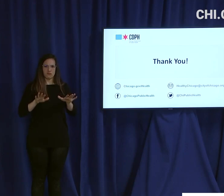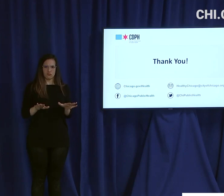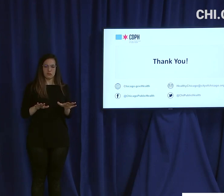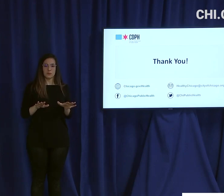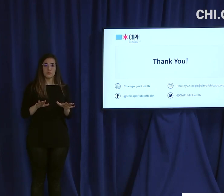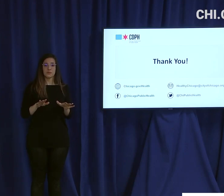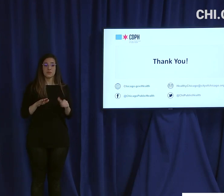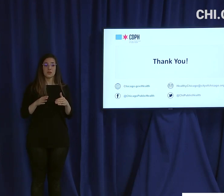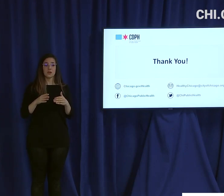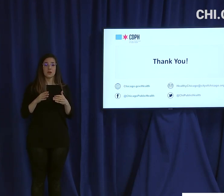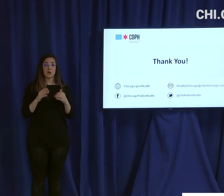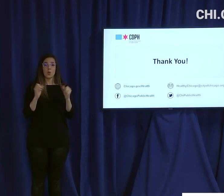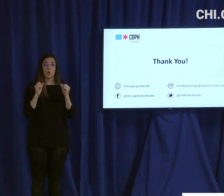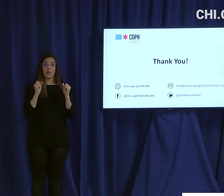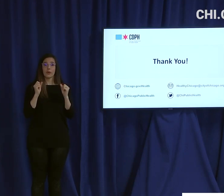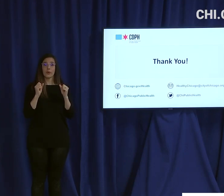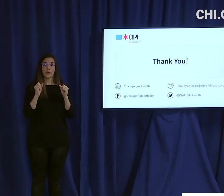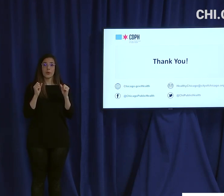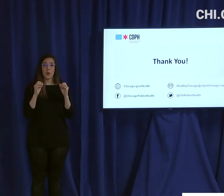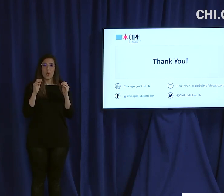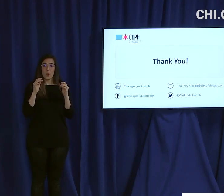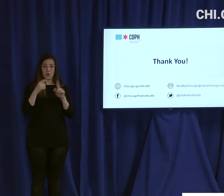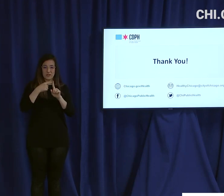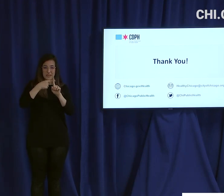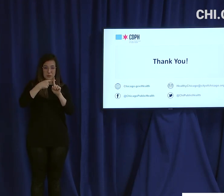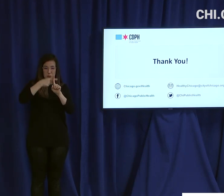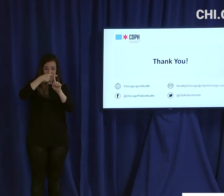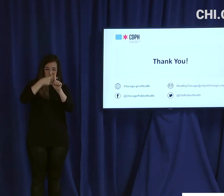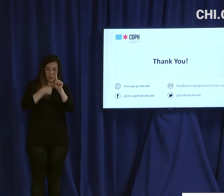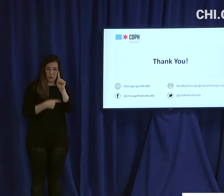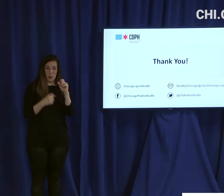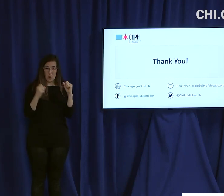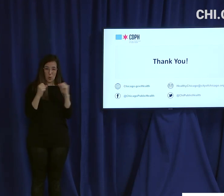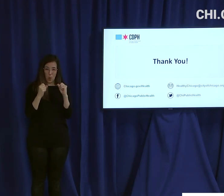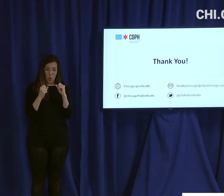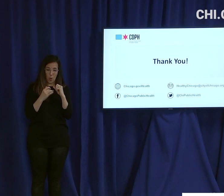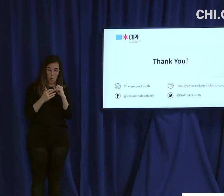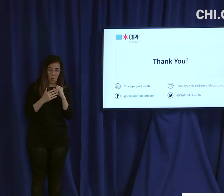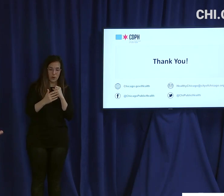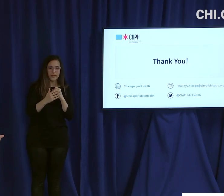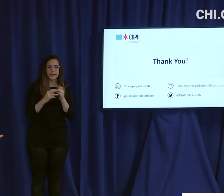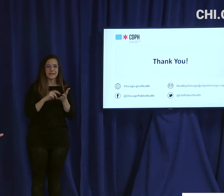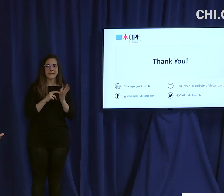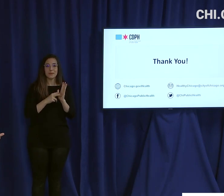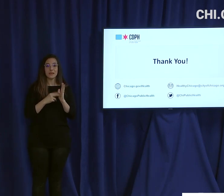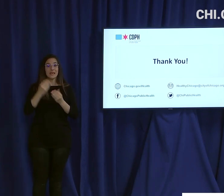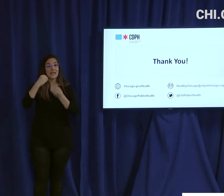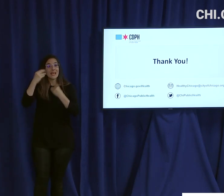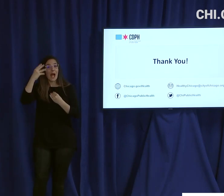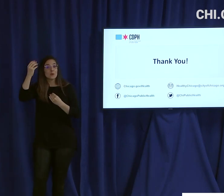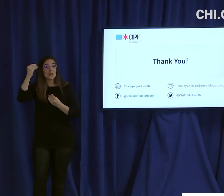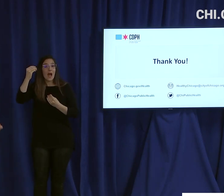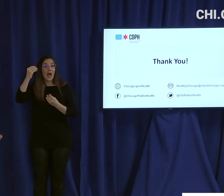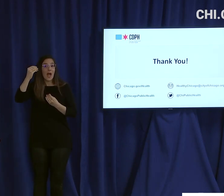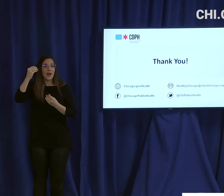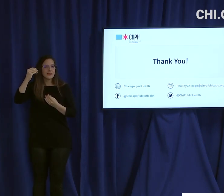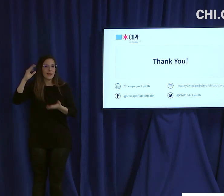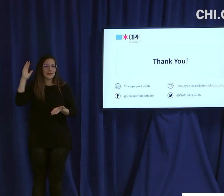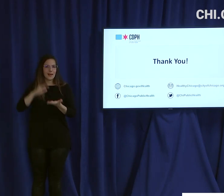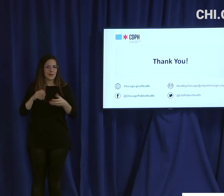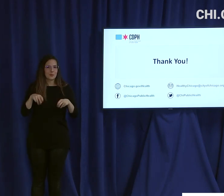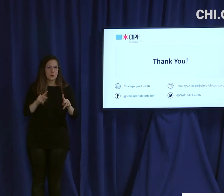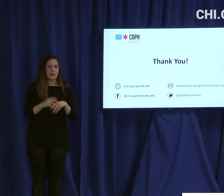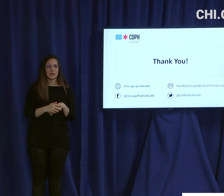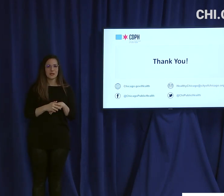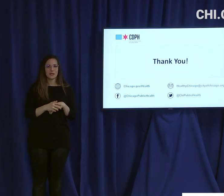weather, there will be less opportunity for us to dine outdoors. There will be less opportunity for us to socially distance and